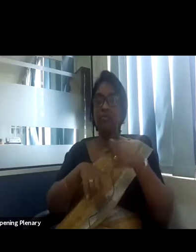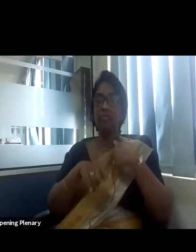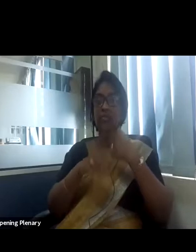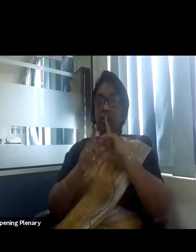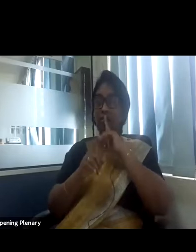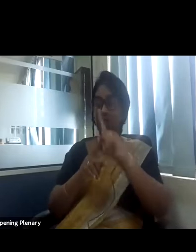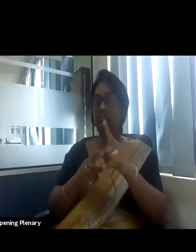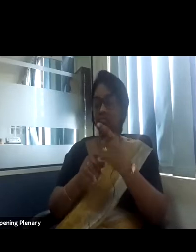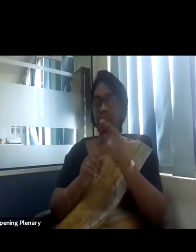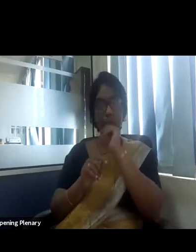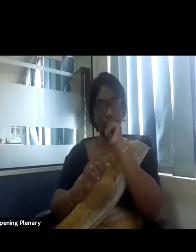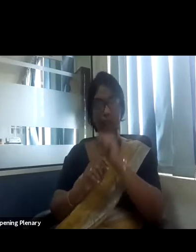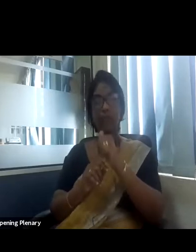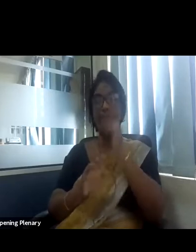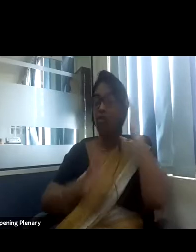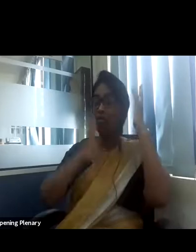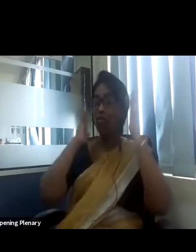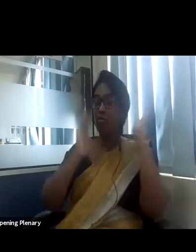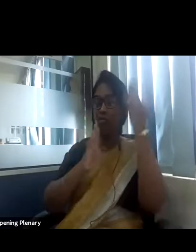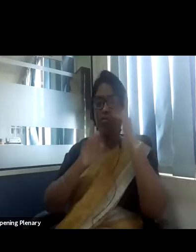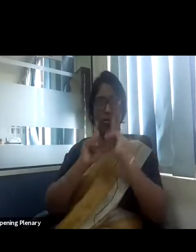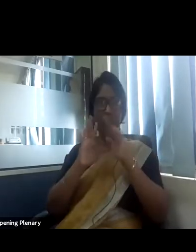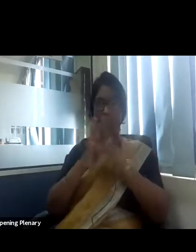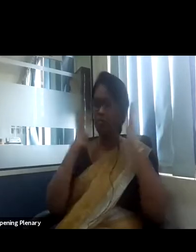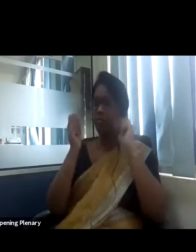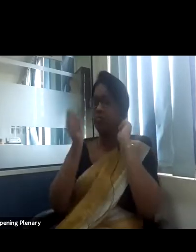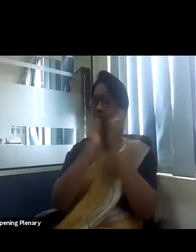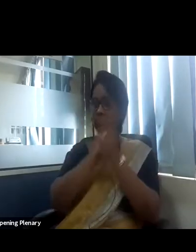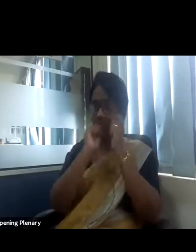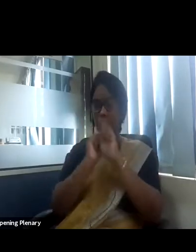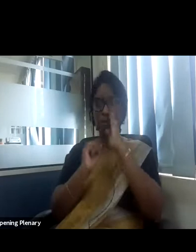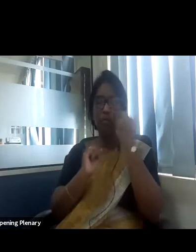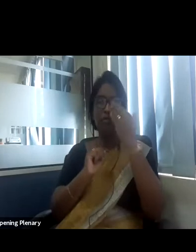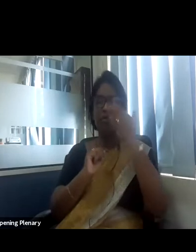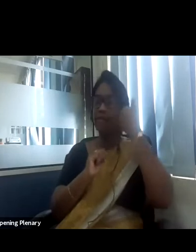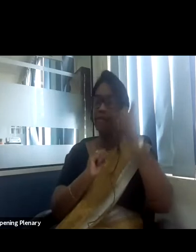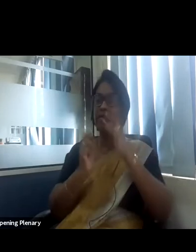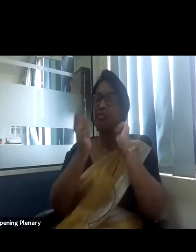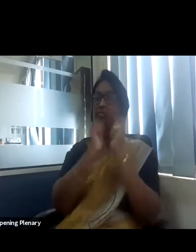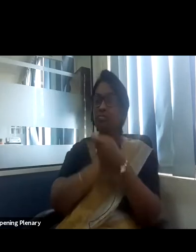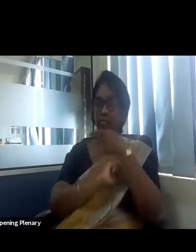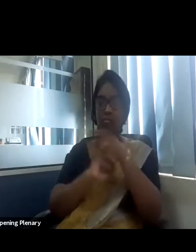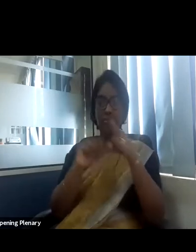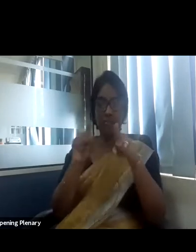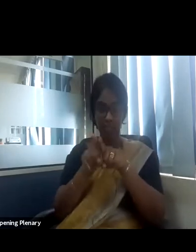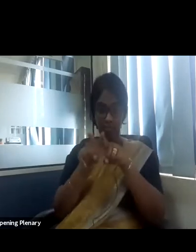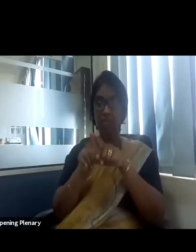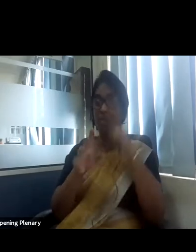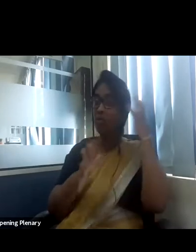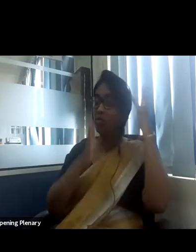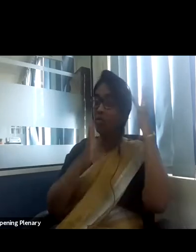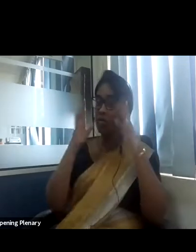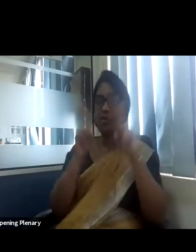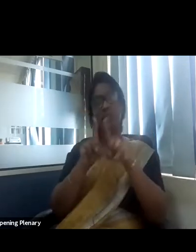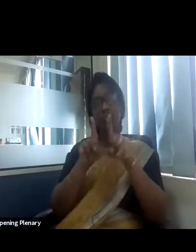is important about these changes that we have seen is that they are truly global in nature. The problems that we